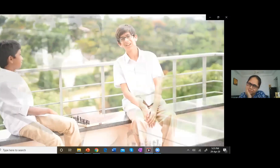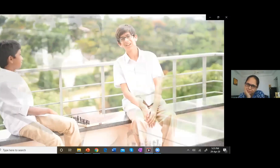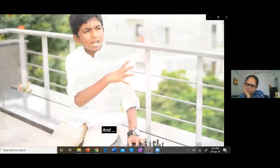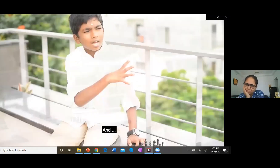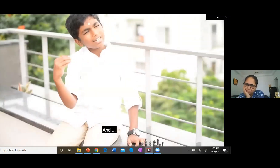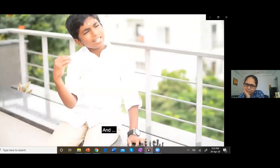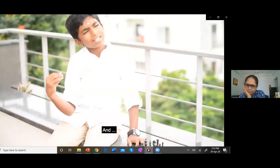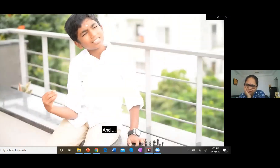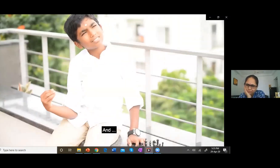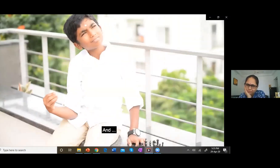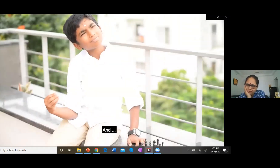And